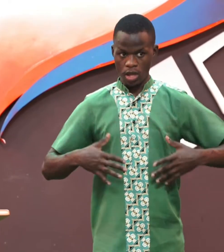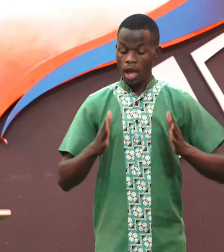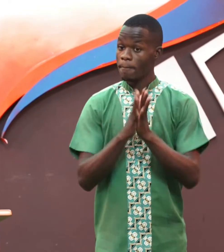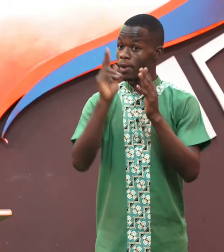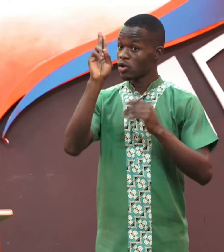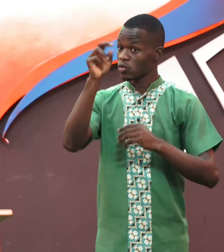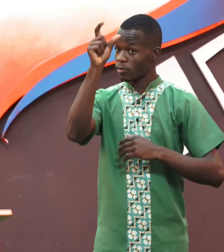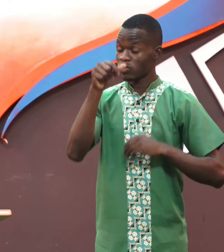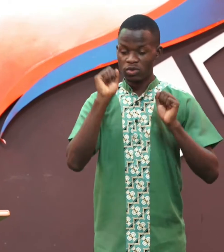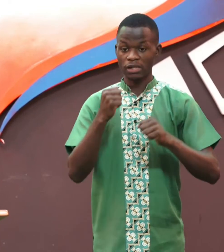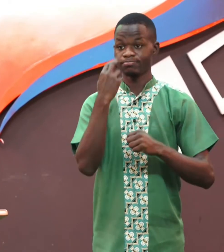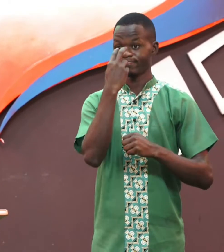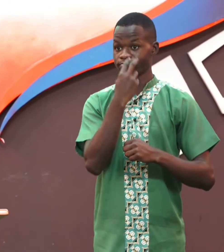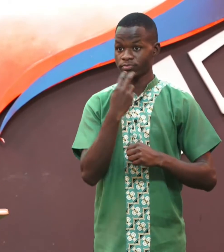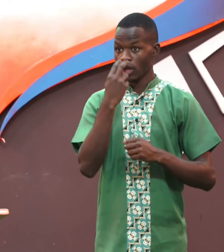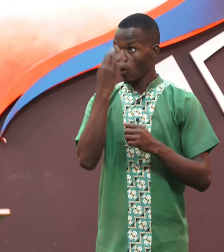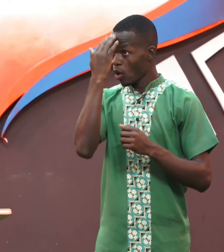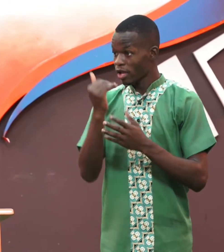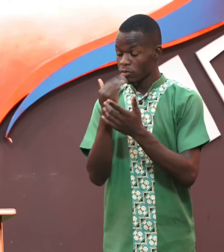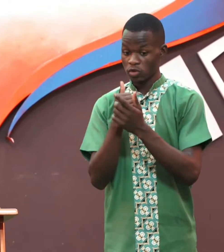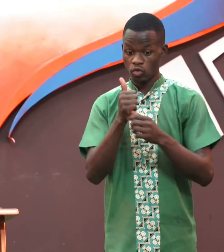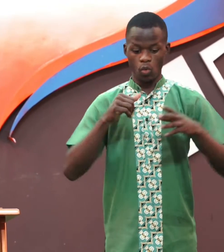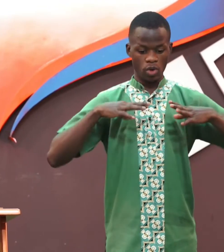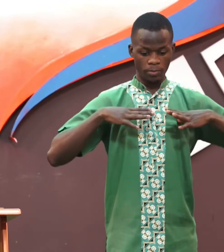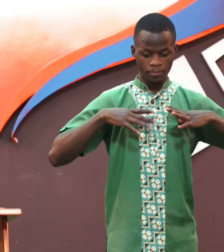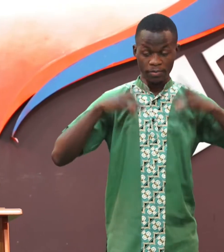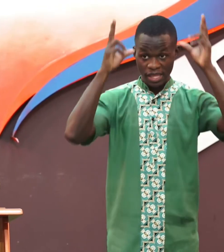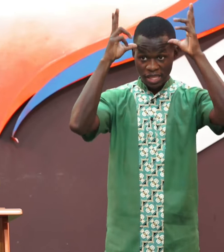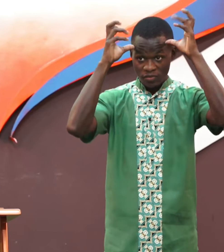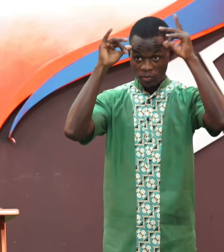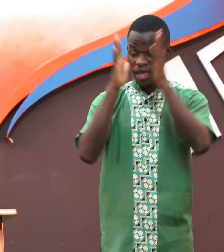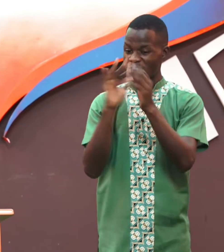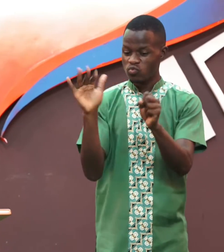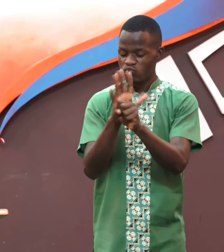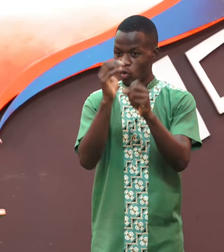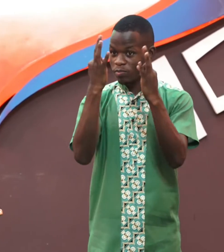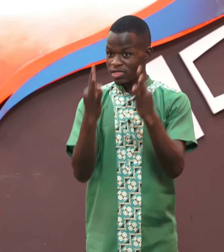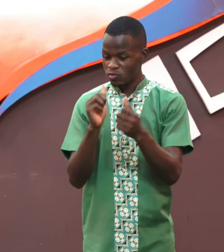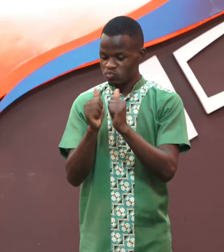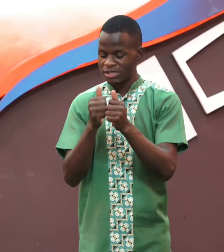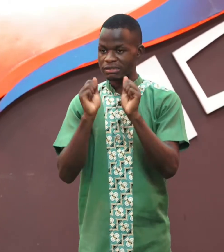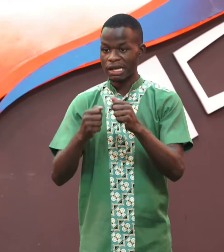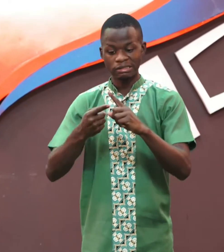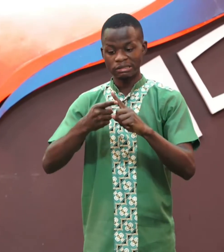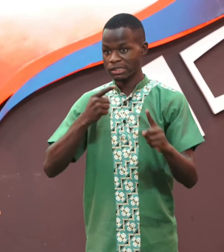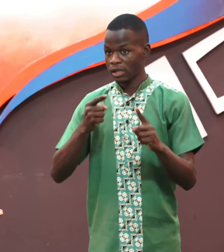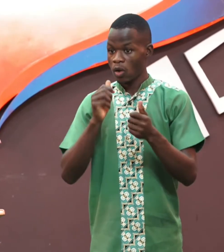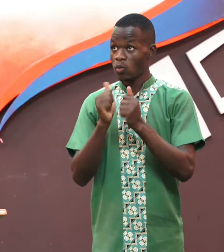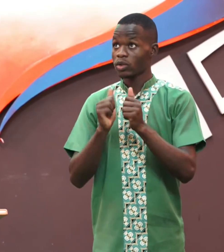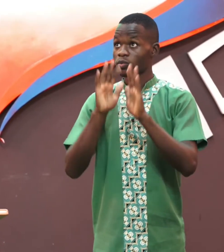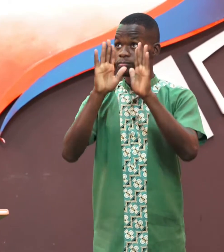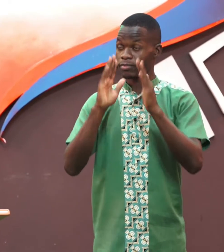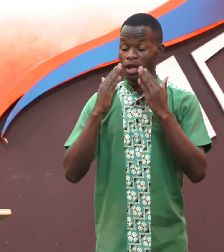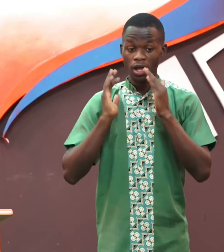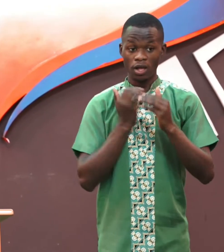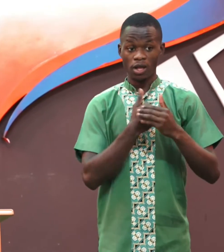the tongue. It is a restless evil and full of deadly poison. With it we bless our Lord and Father, and